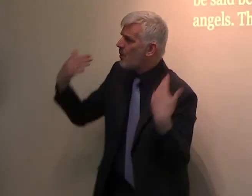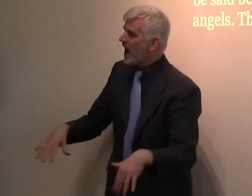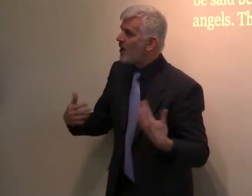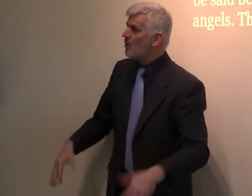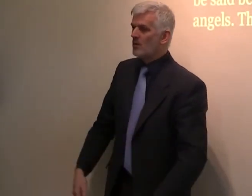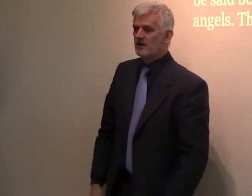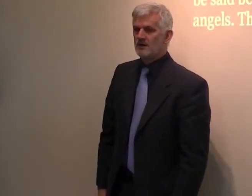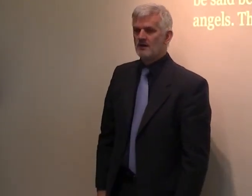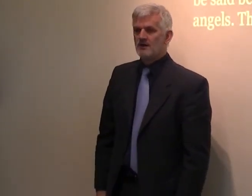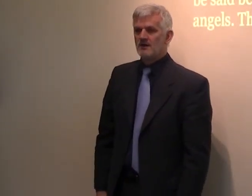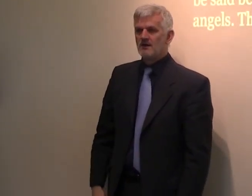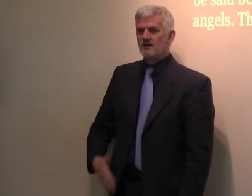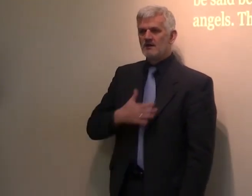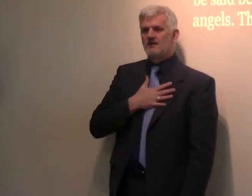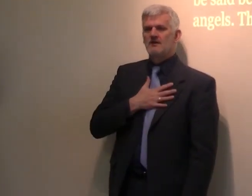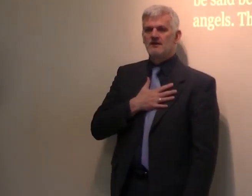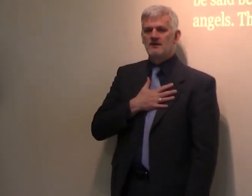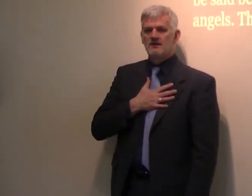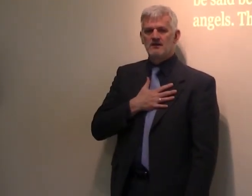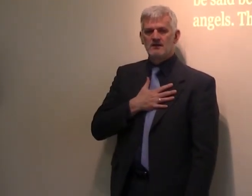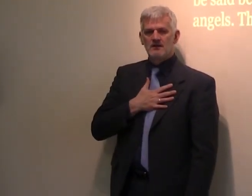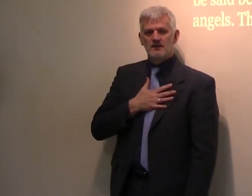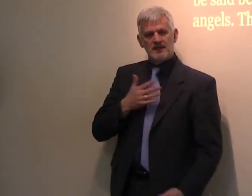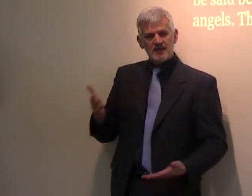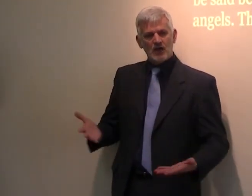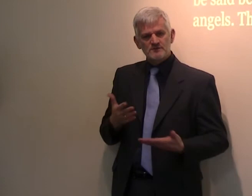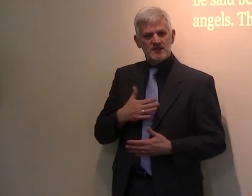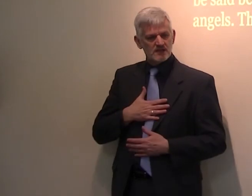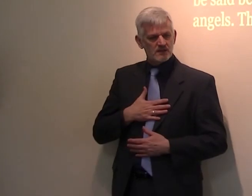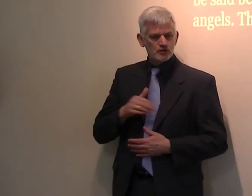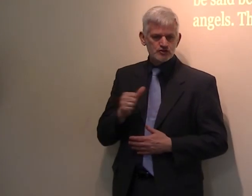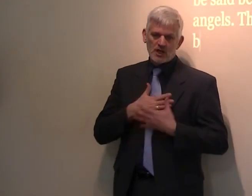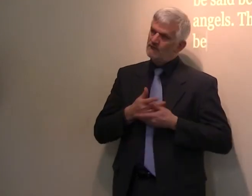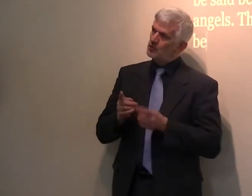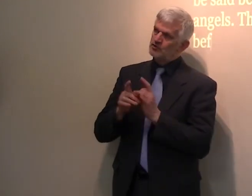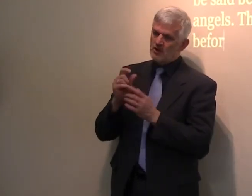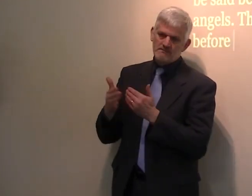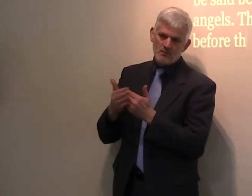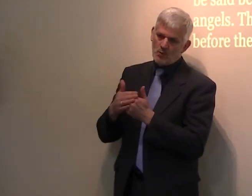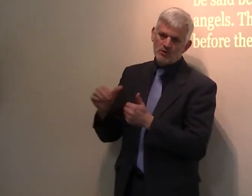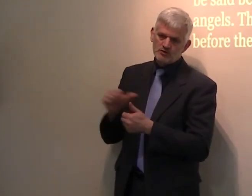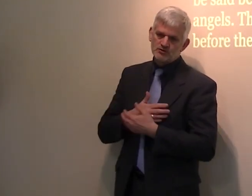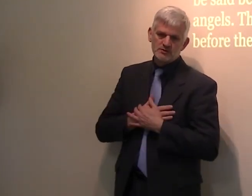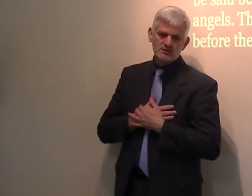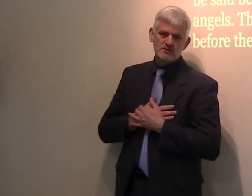That should incite me and even encourage me more to love the Lord Jesus Christ. And my name will